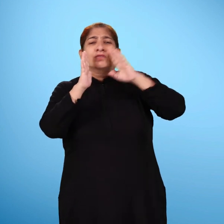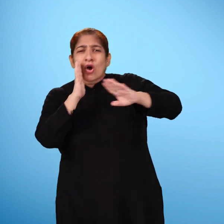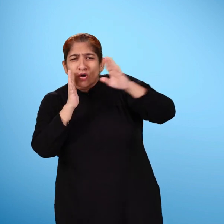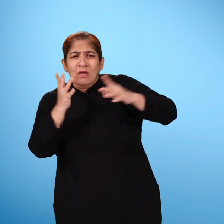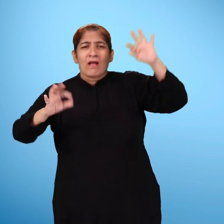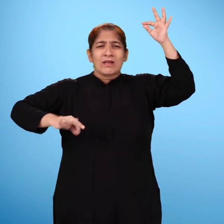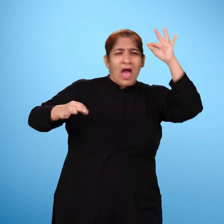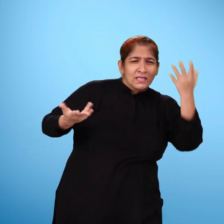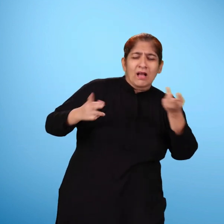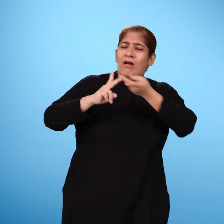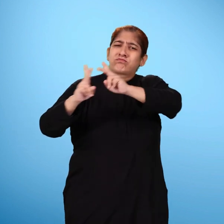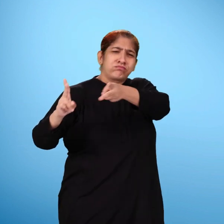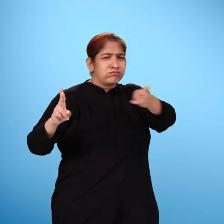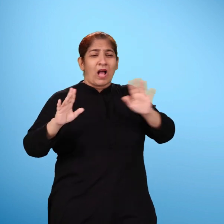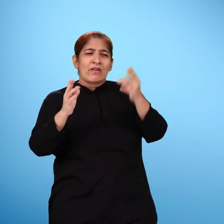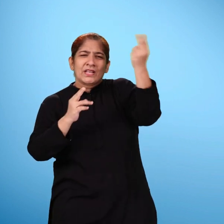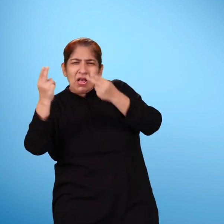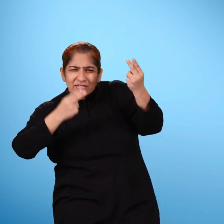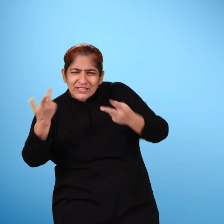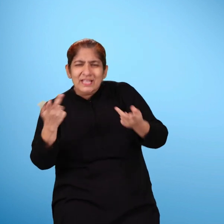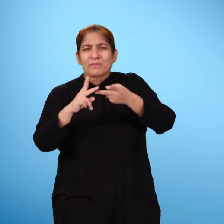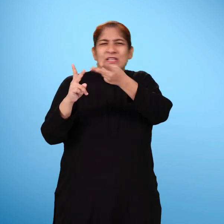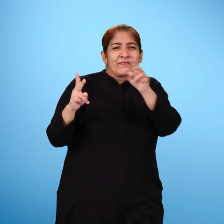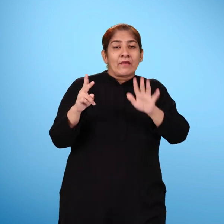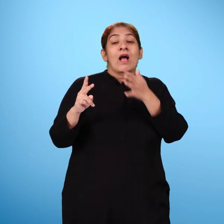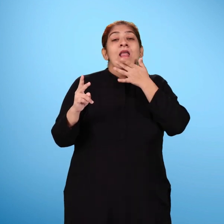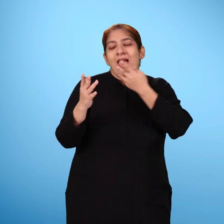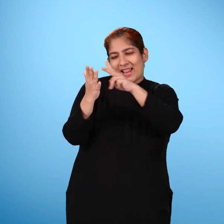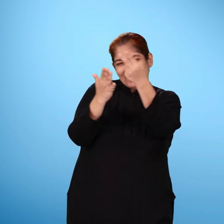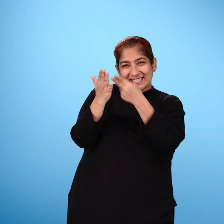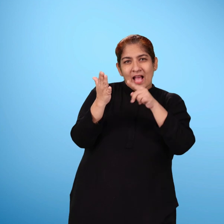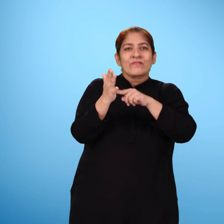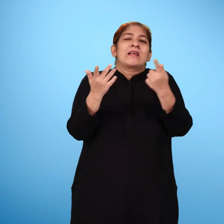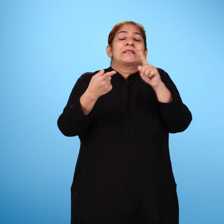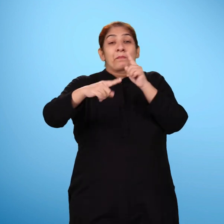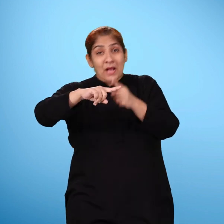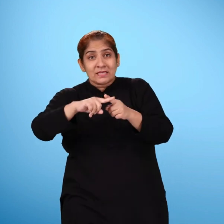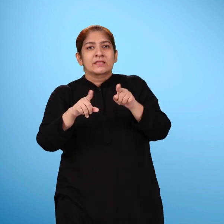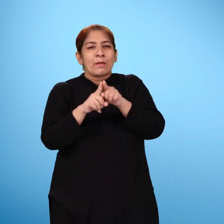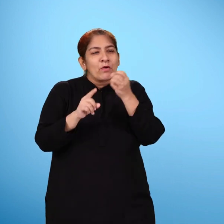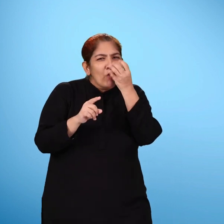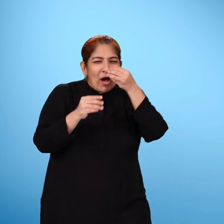Arts, music, dance, drawing, painting, etc., and